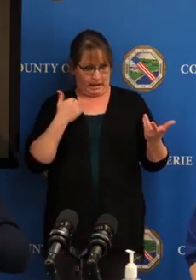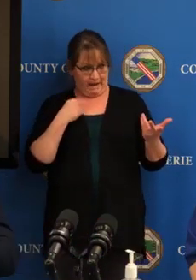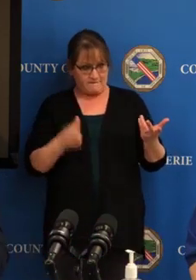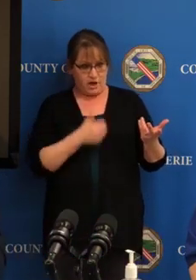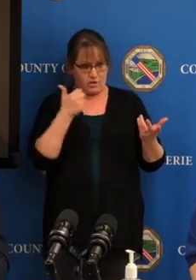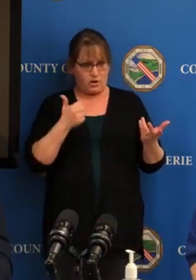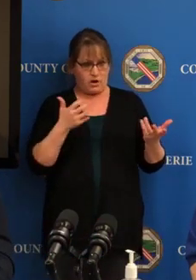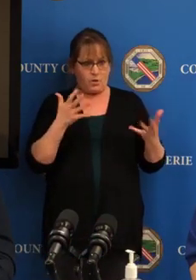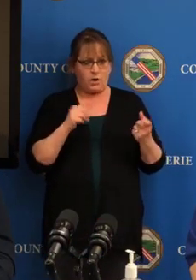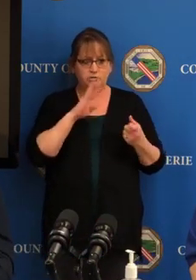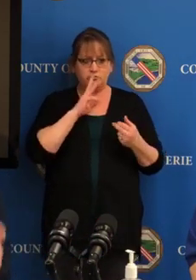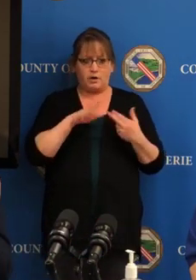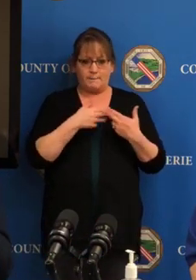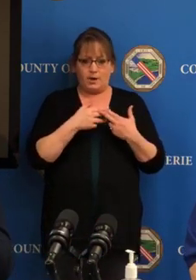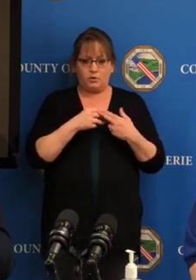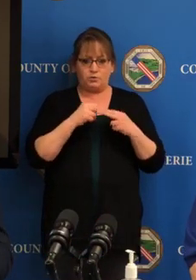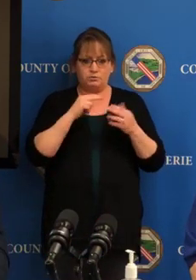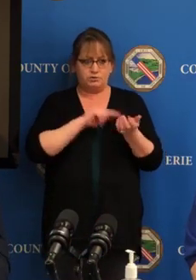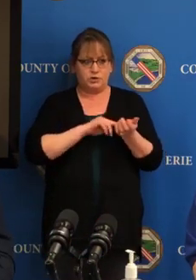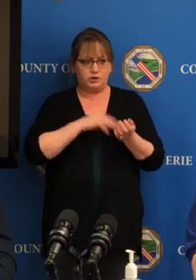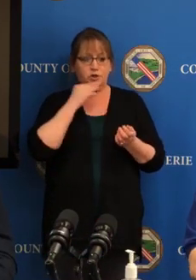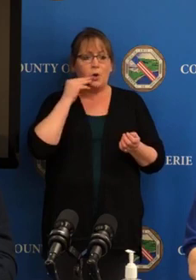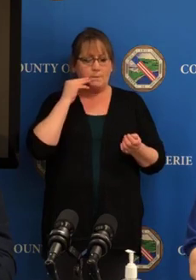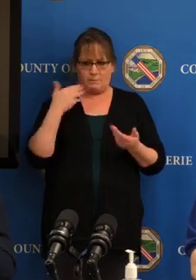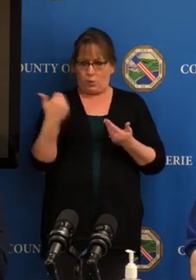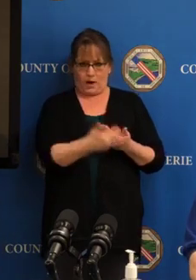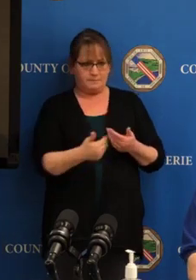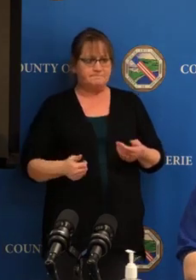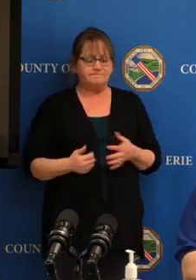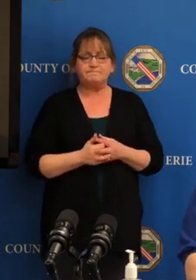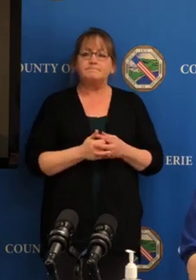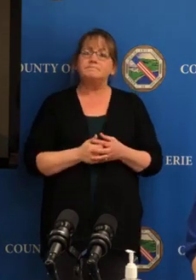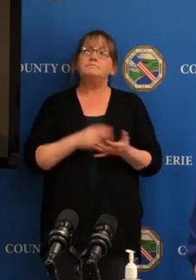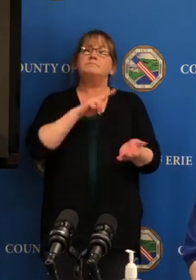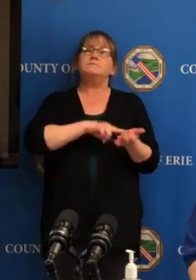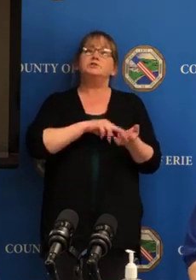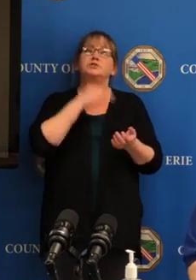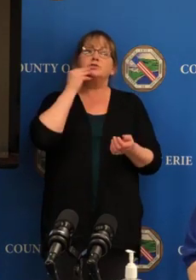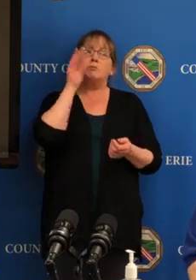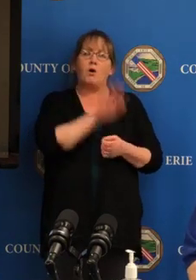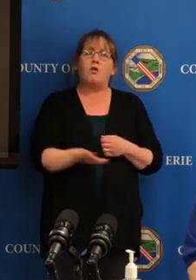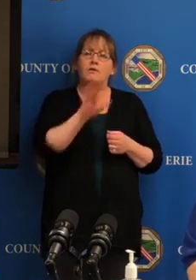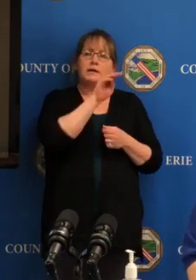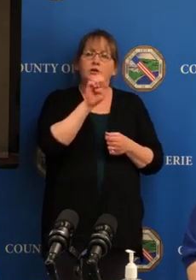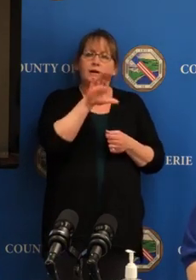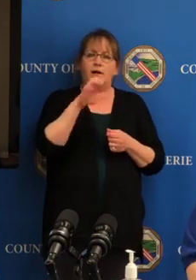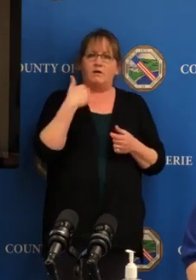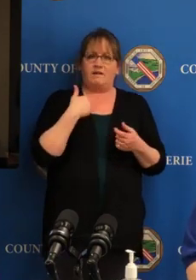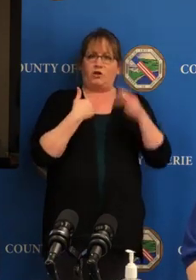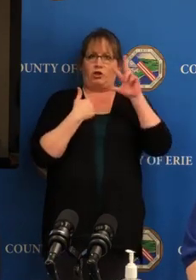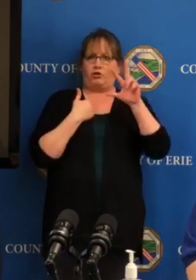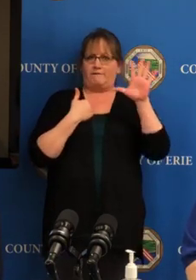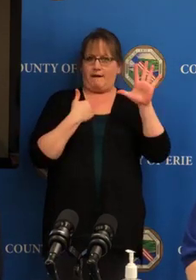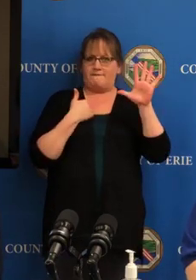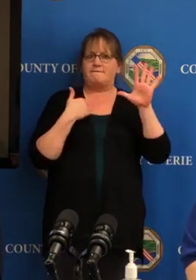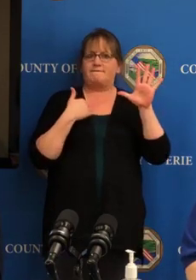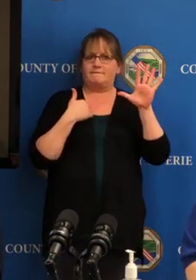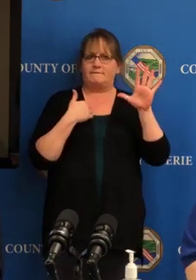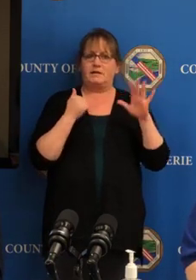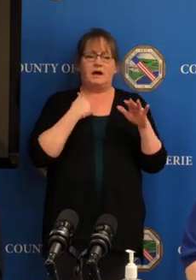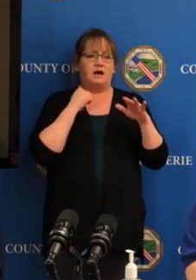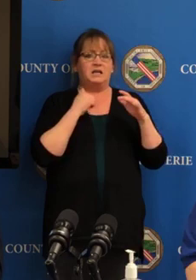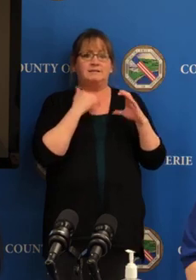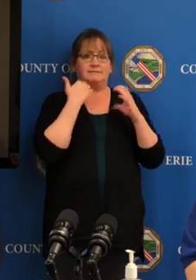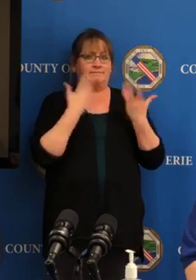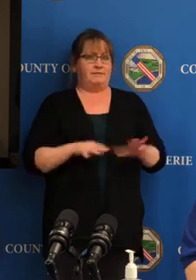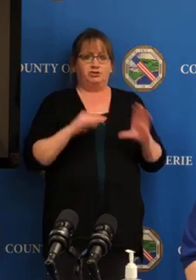I was going to talk about the nursing homes. Go ahead. Yes. Okay. So nursing homes throughout Erie County, there are 35 nursing homes. I sent them all an email